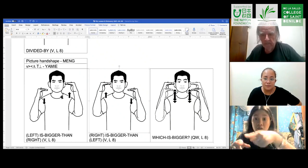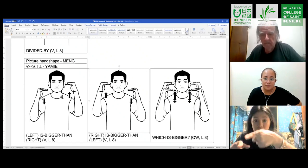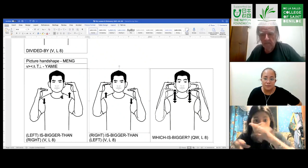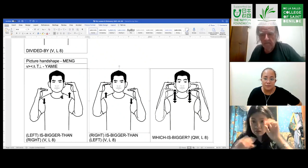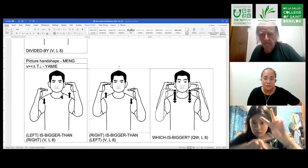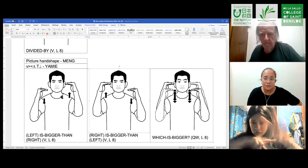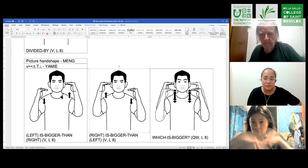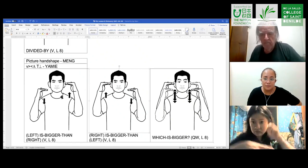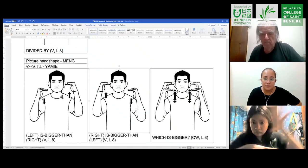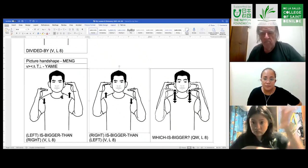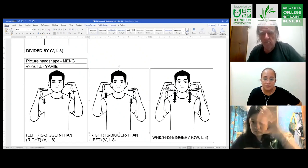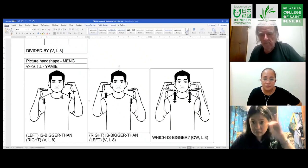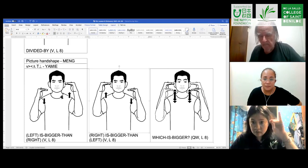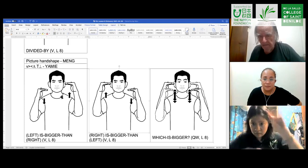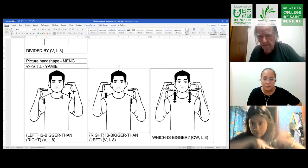Did you arrange it already?